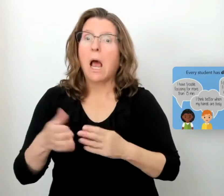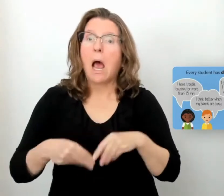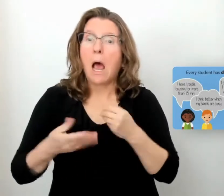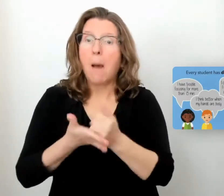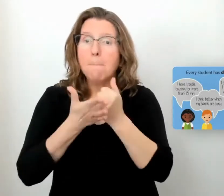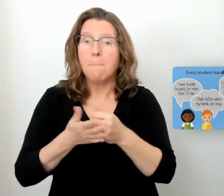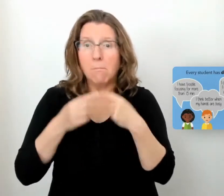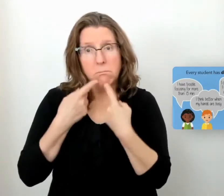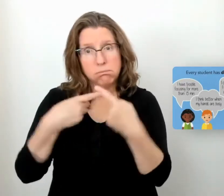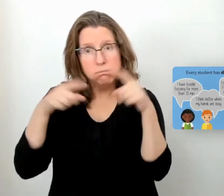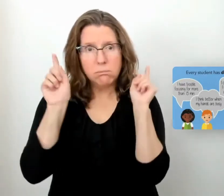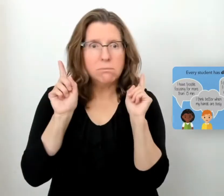to help them succeed.